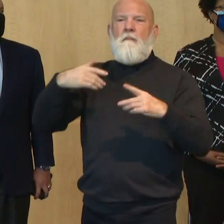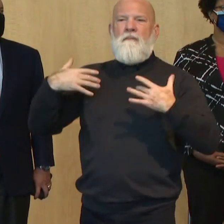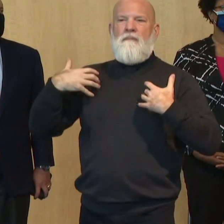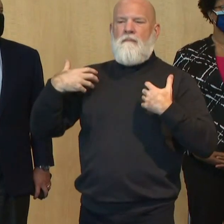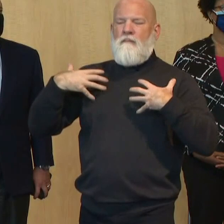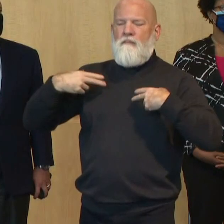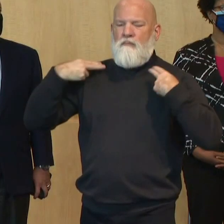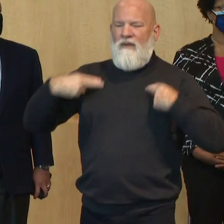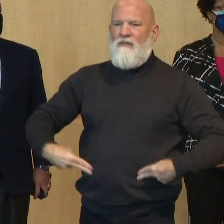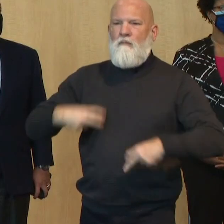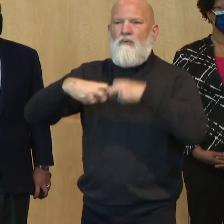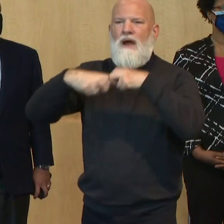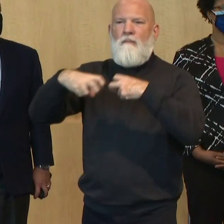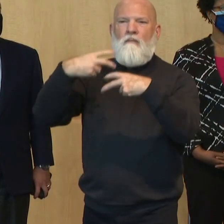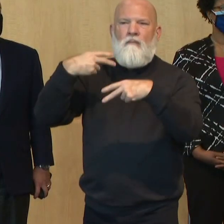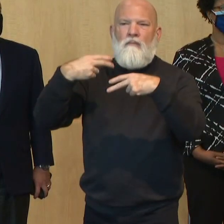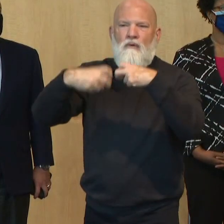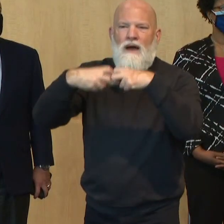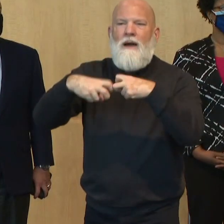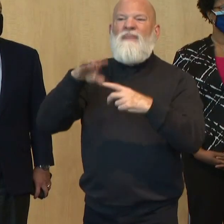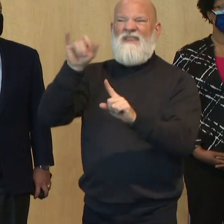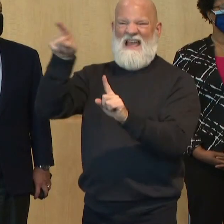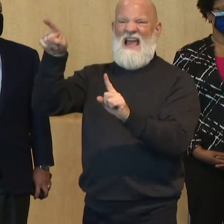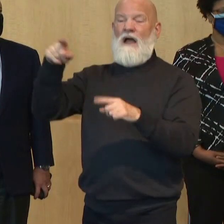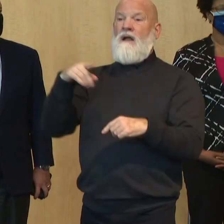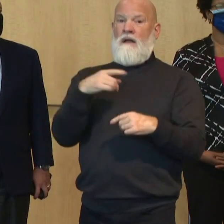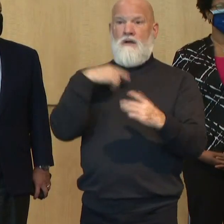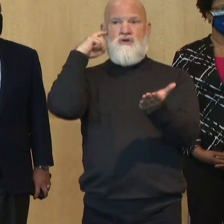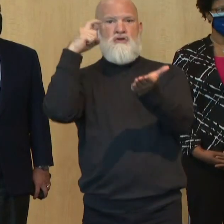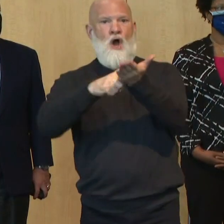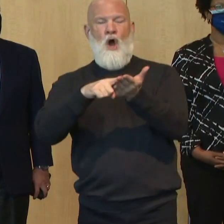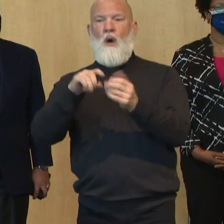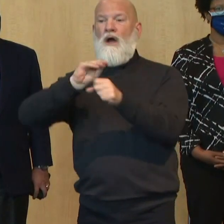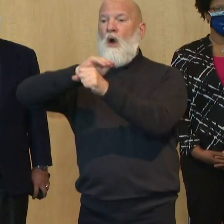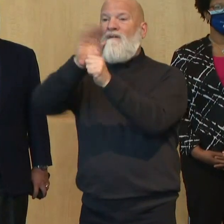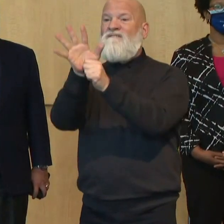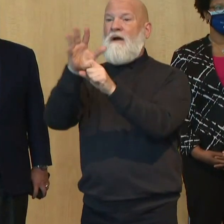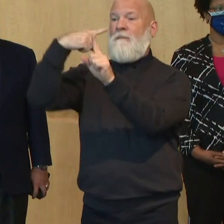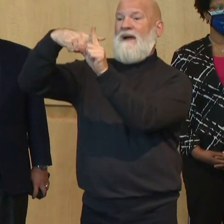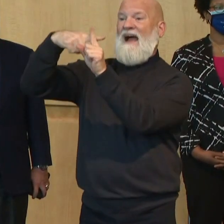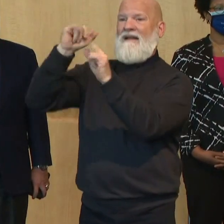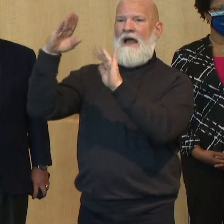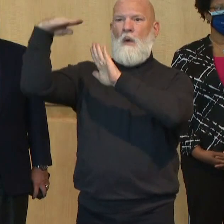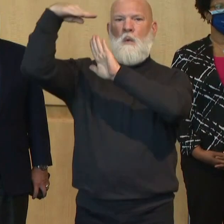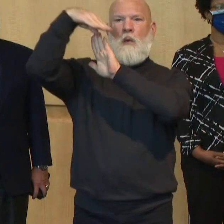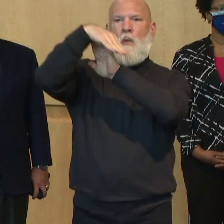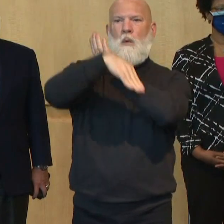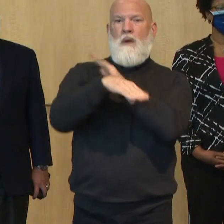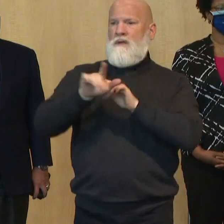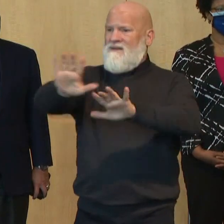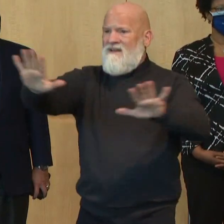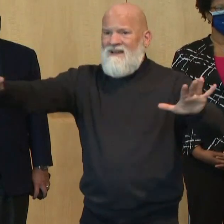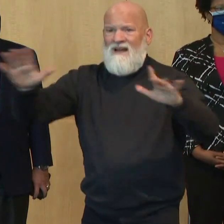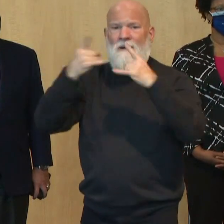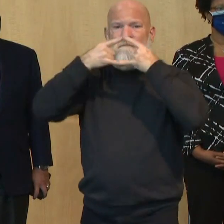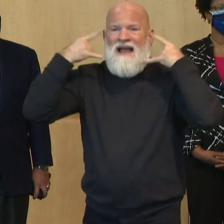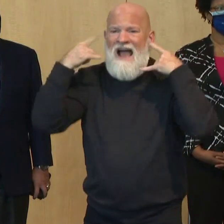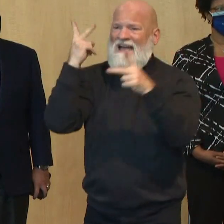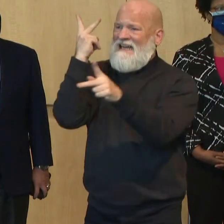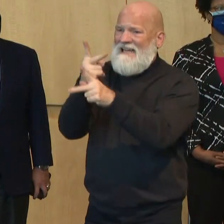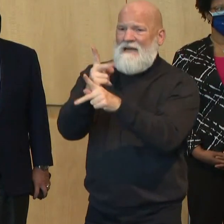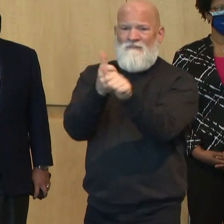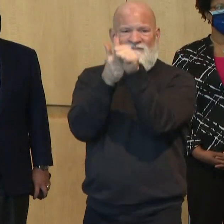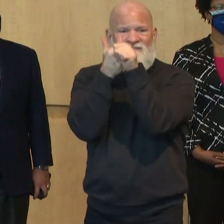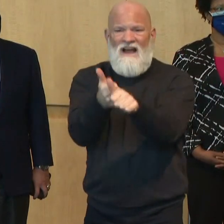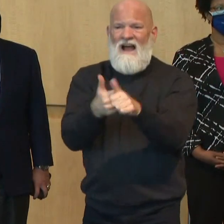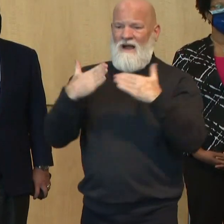to testing is declining, continue wearing your mask, continuing to practice social distancing where you can, follow the guidance and the guidelines,